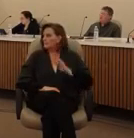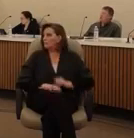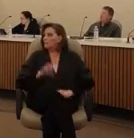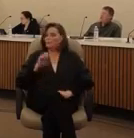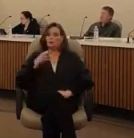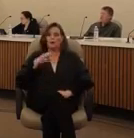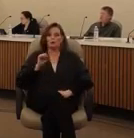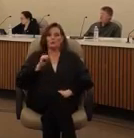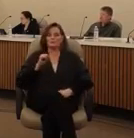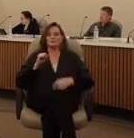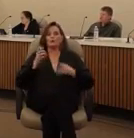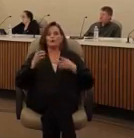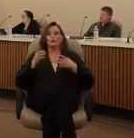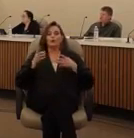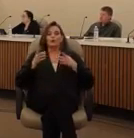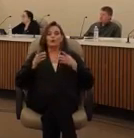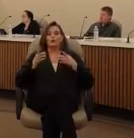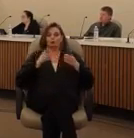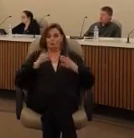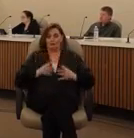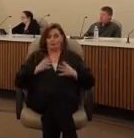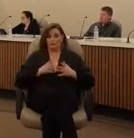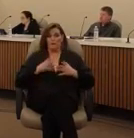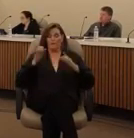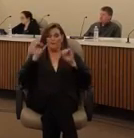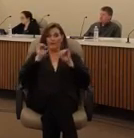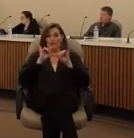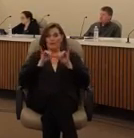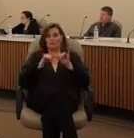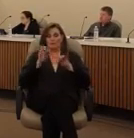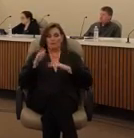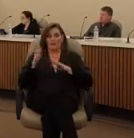Chris Martin, Director It's of not on. Planning.